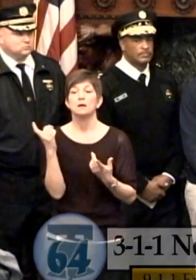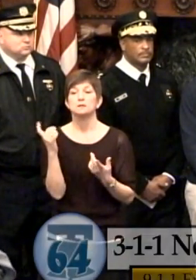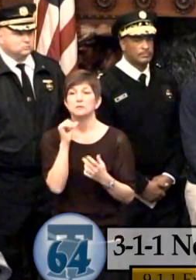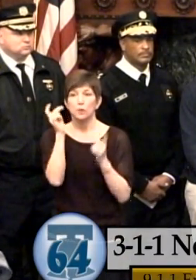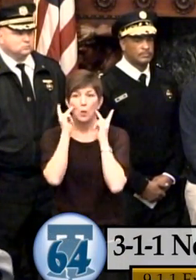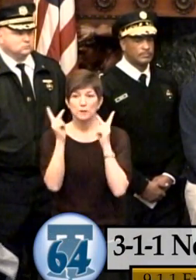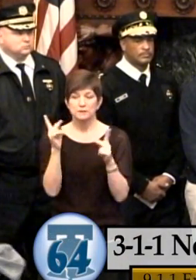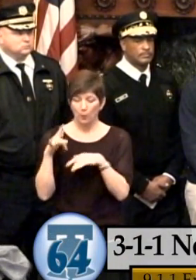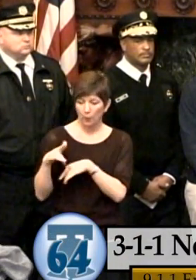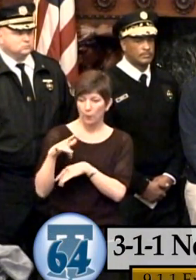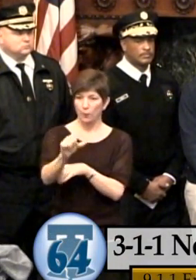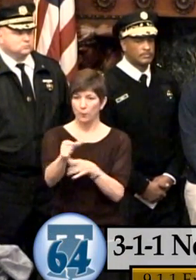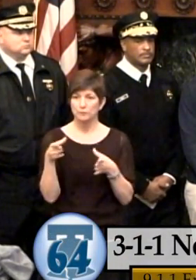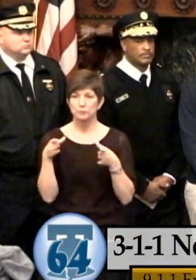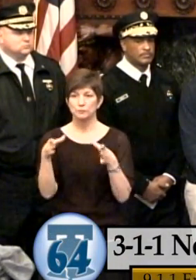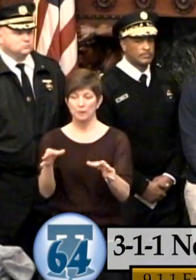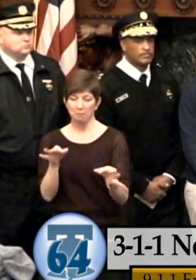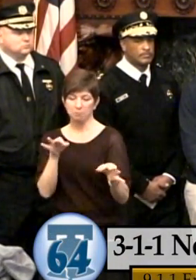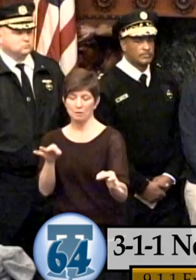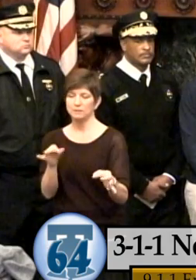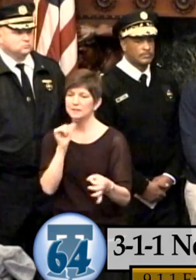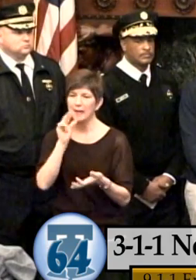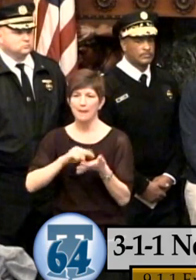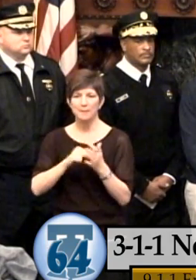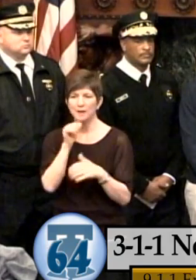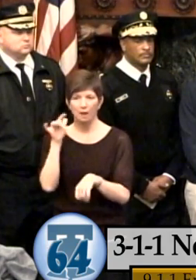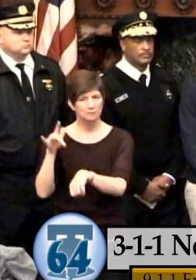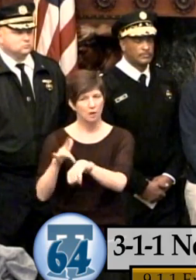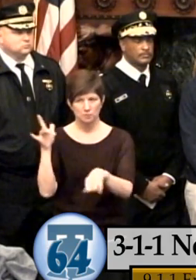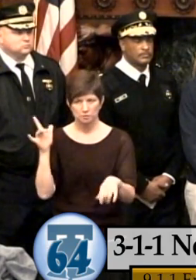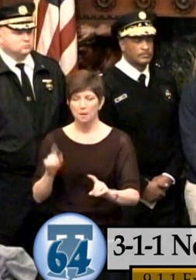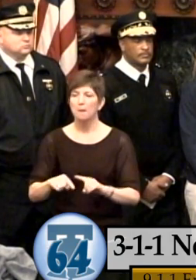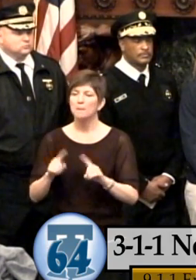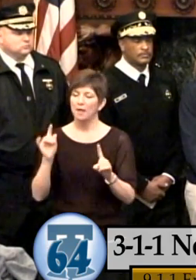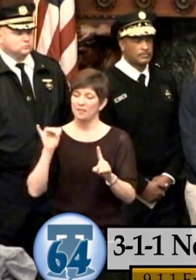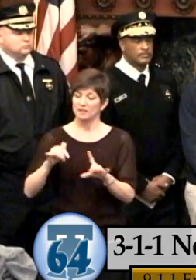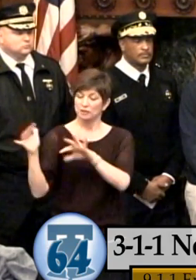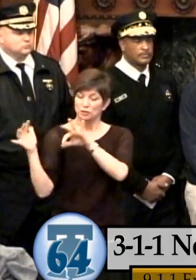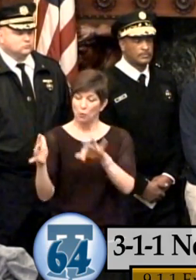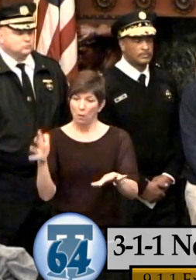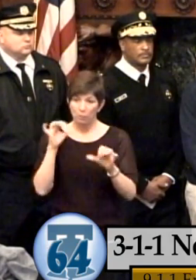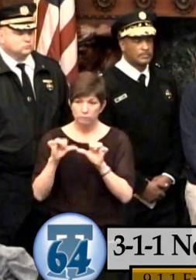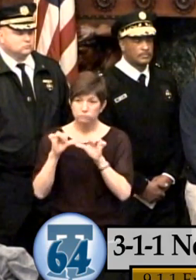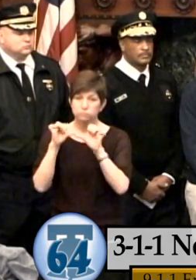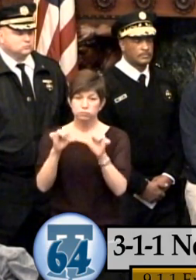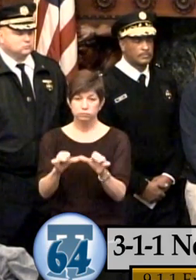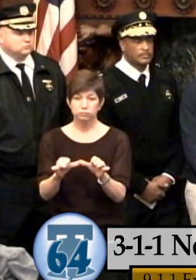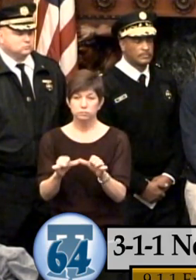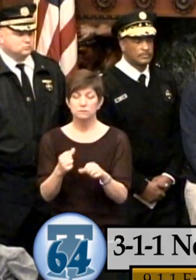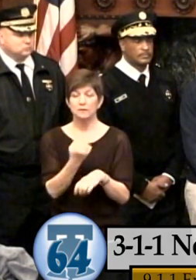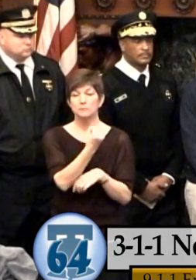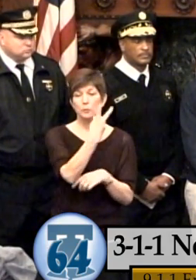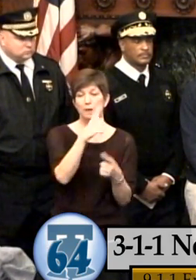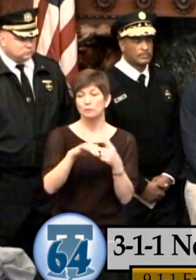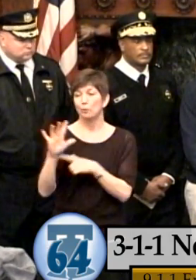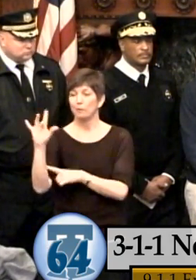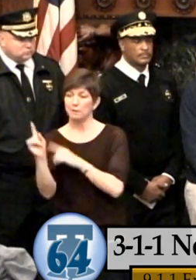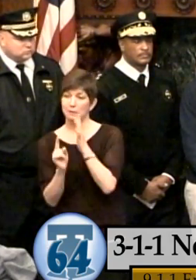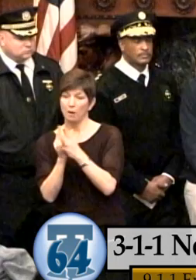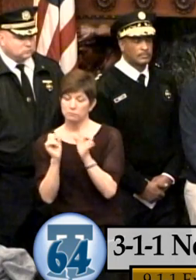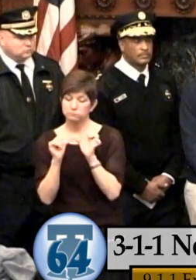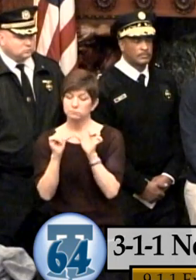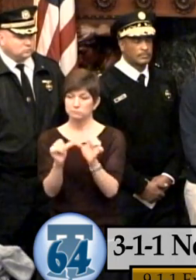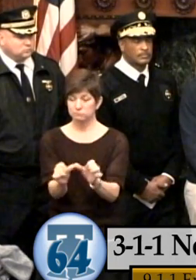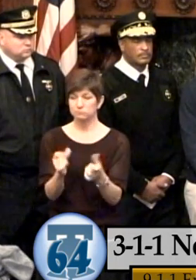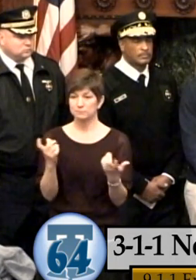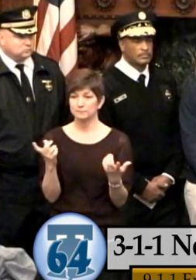don't see blacktop on your street doesn't mean that we haven't been there. But this is a storm that's going to last anywhere from 12 to 18 hours. And